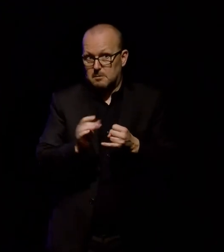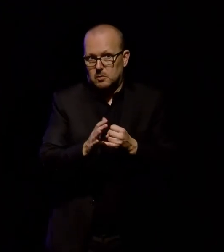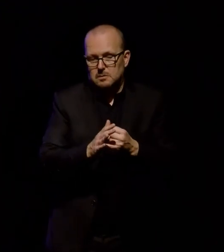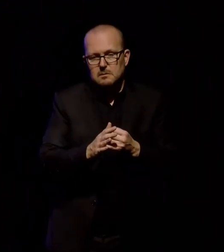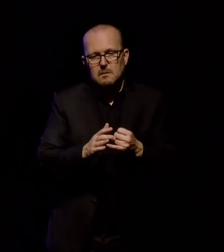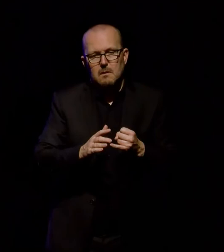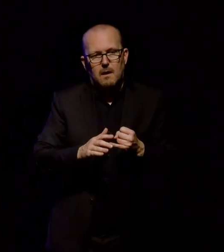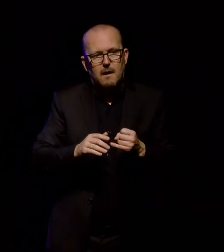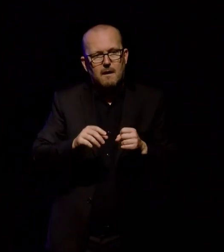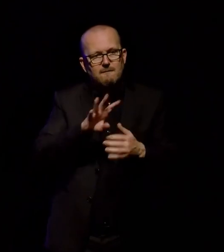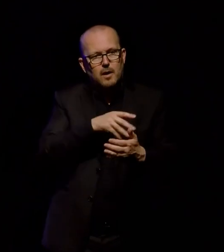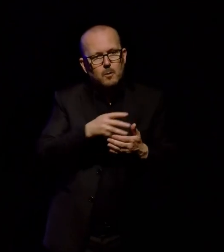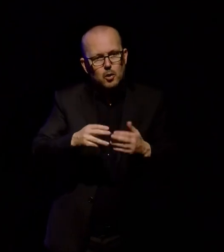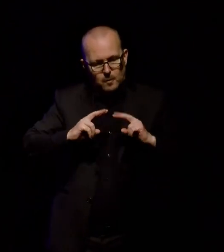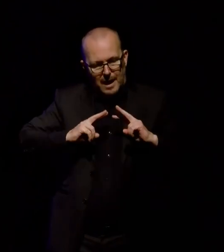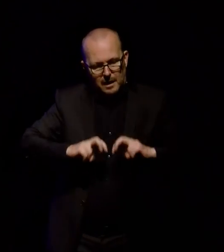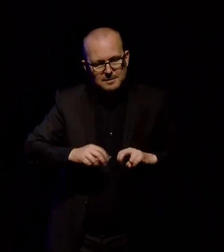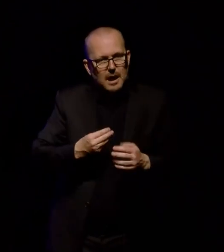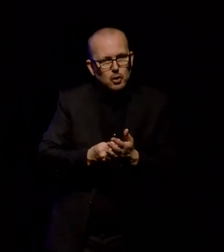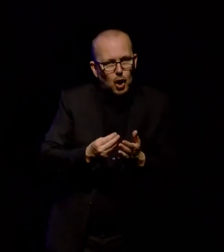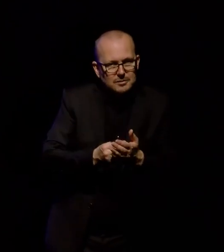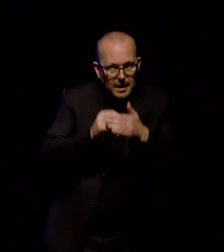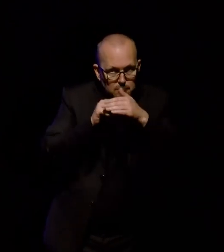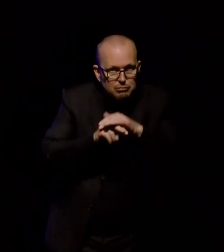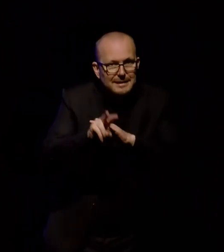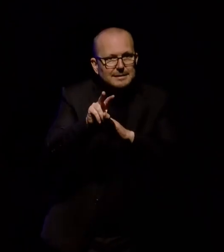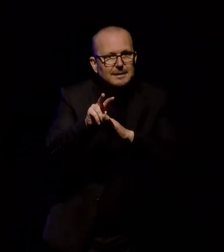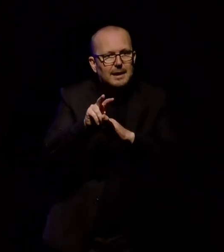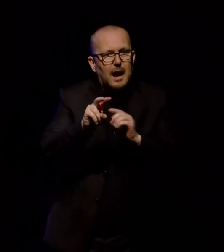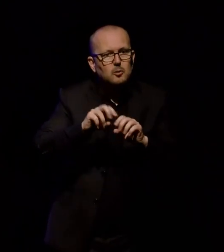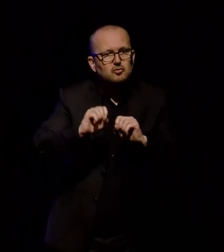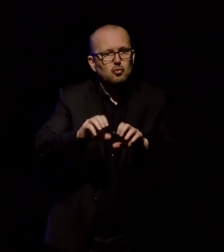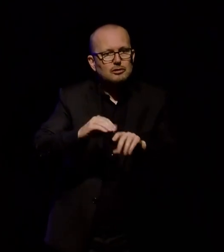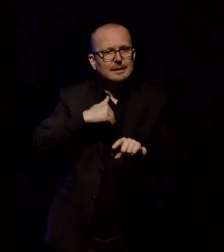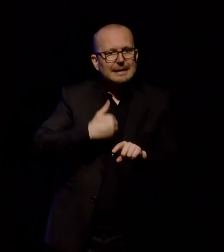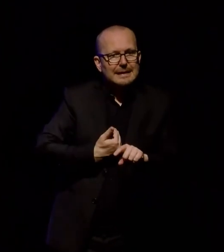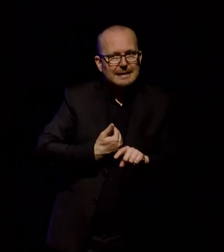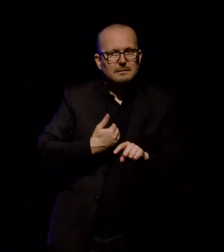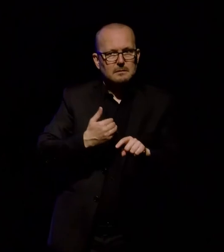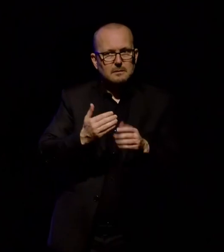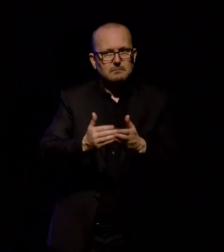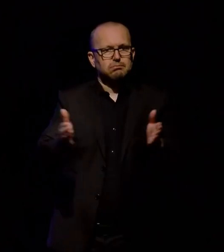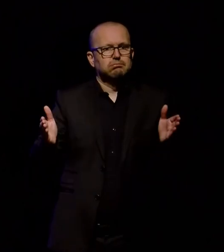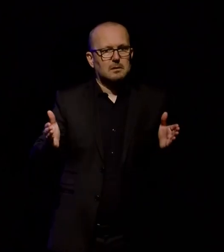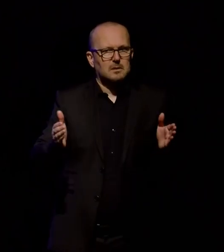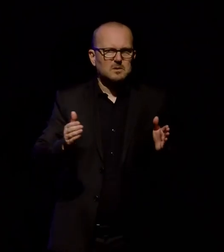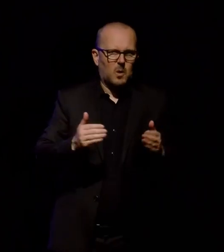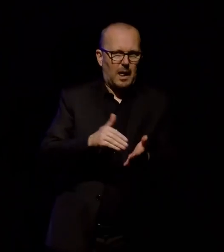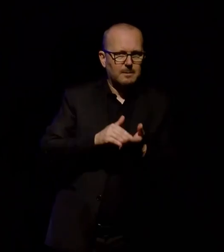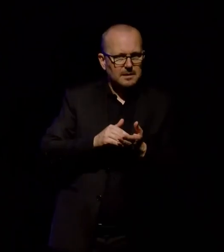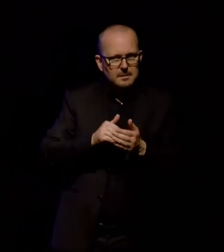analyzing our cost and projecting our storage capacity for across the entire organization so that we can make better plans for the future.